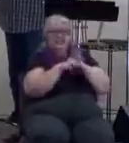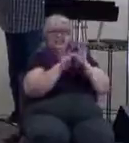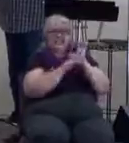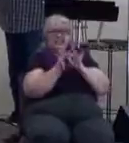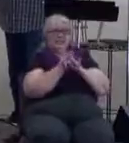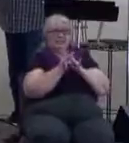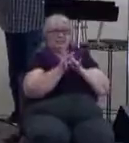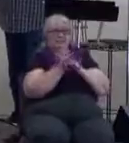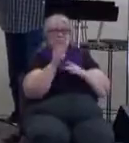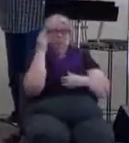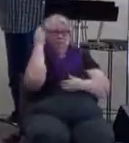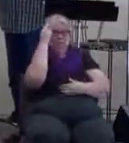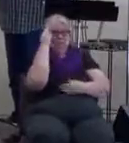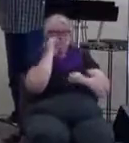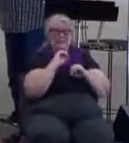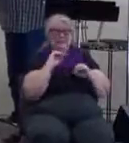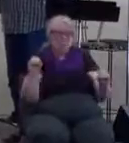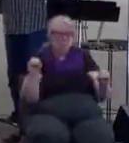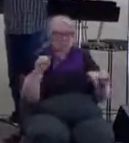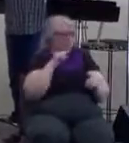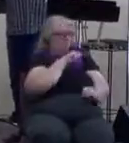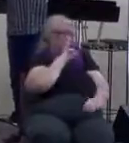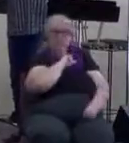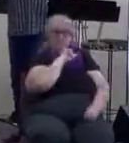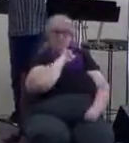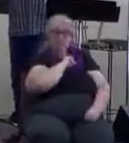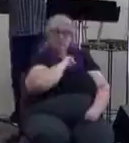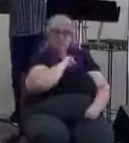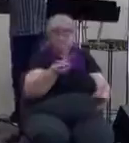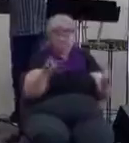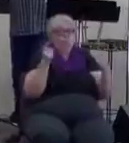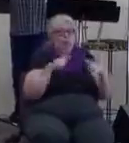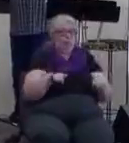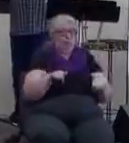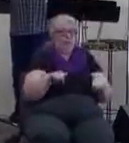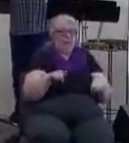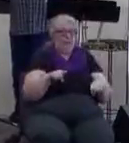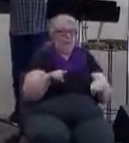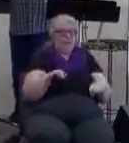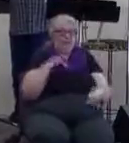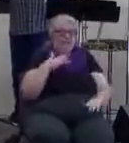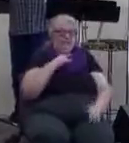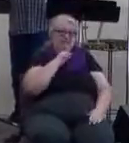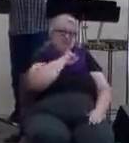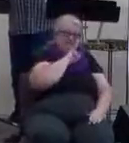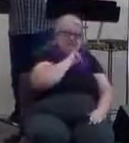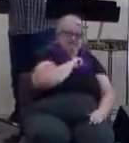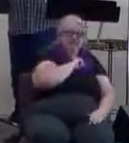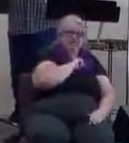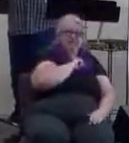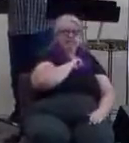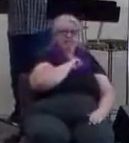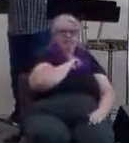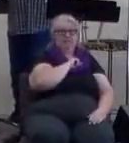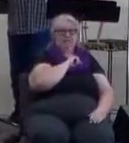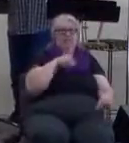reason. And they're guilty. And when we get guilty, when we get convicted, and